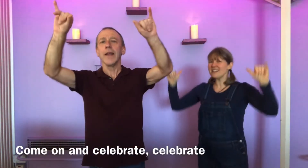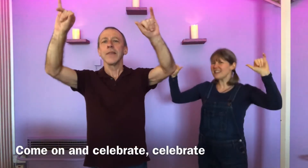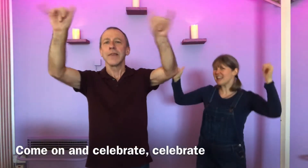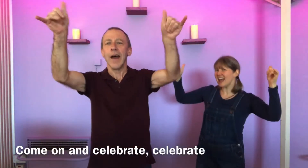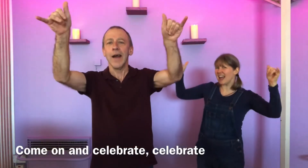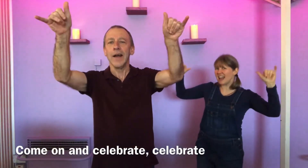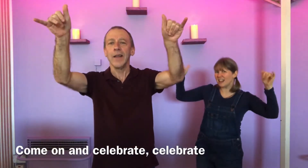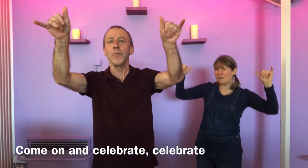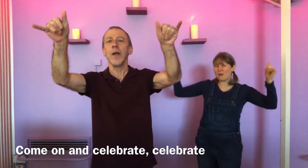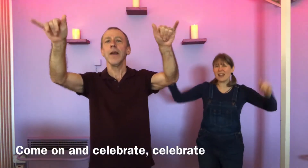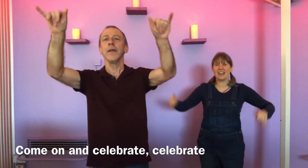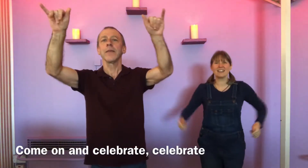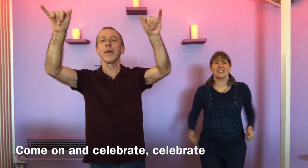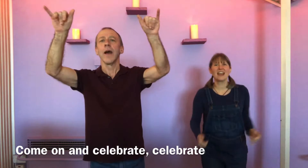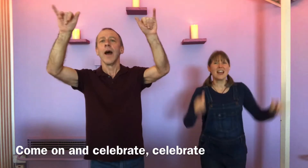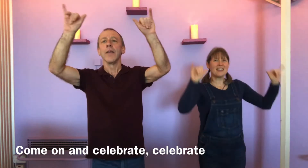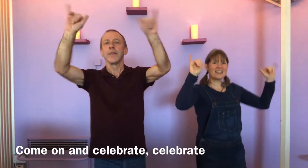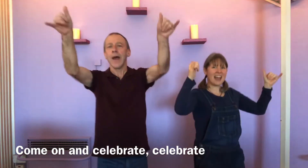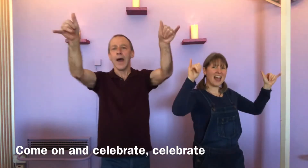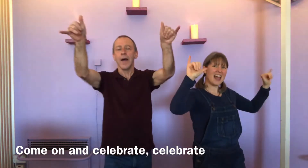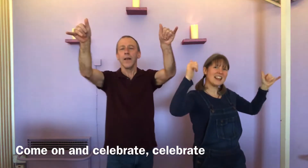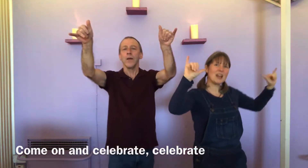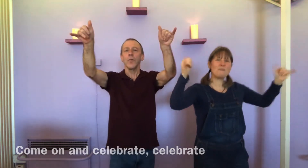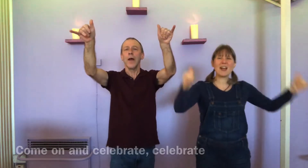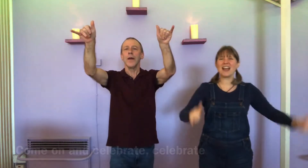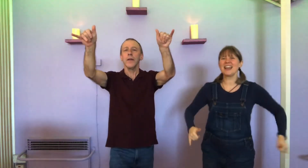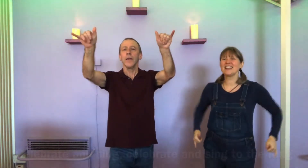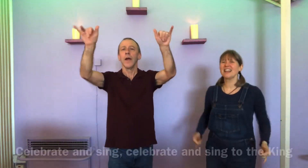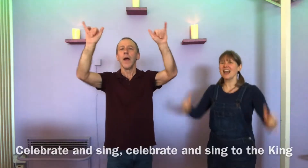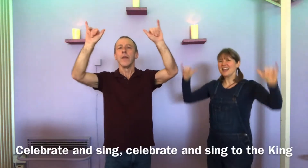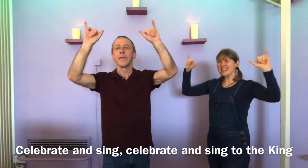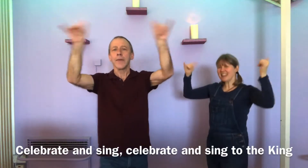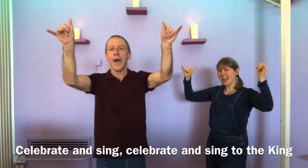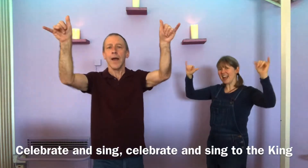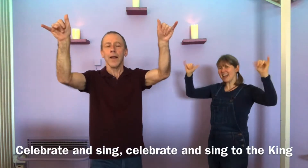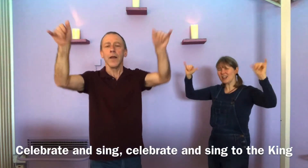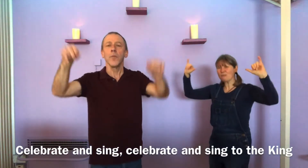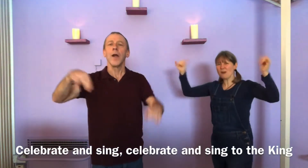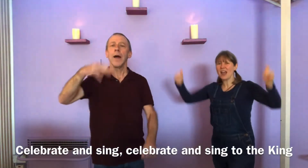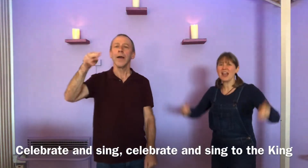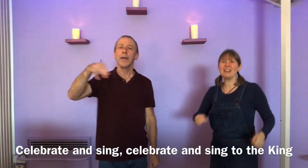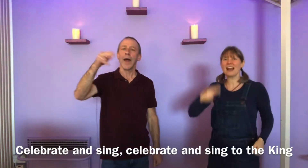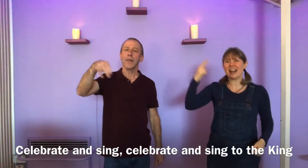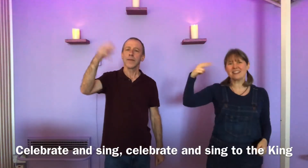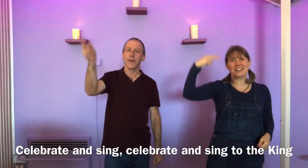celebrate Come on Celebrate Celebrate and sing